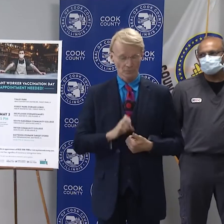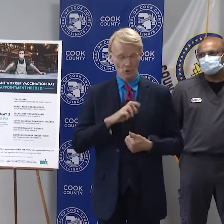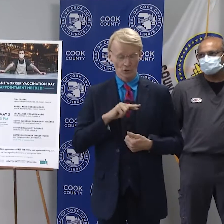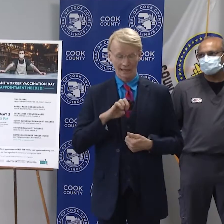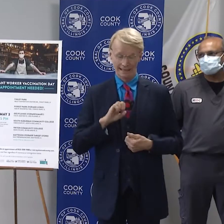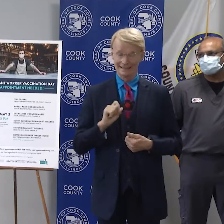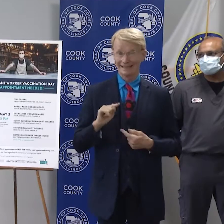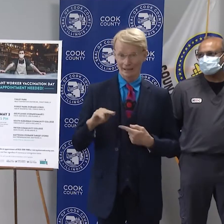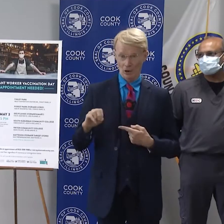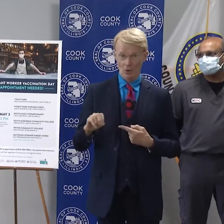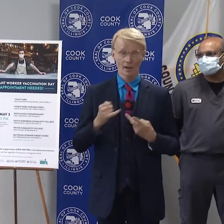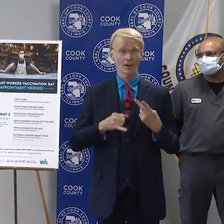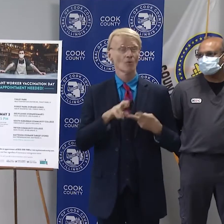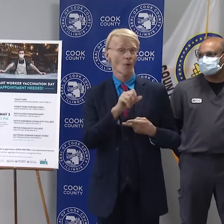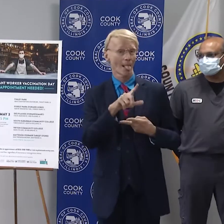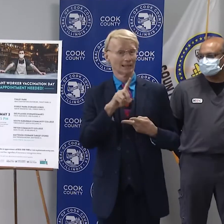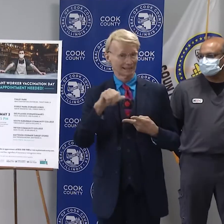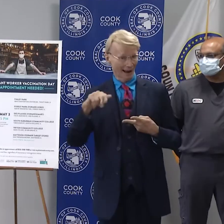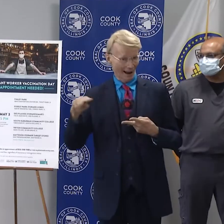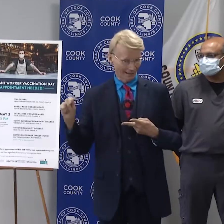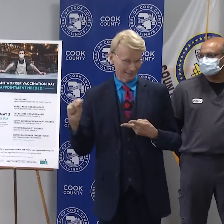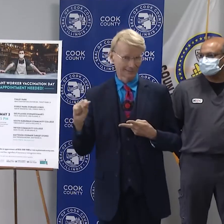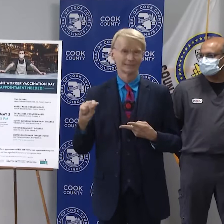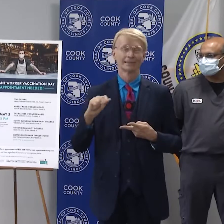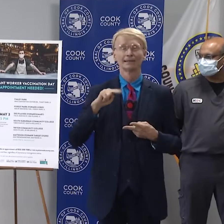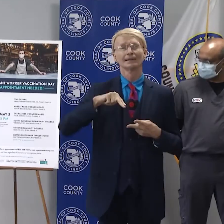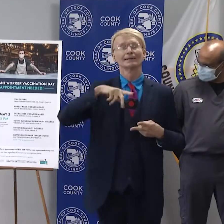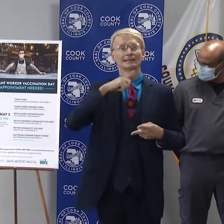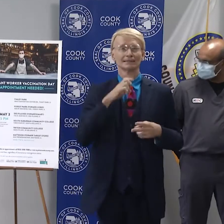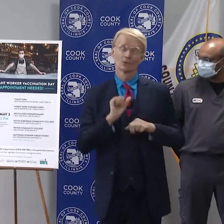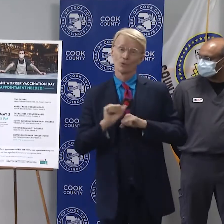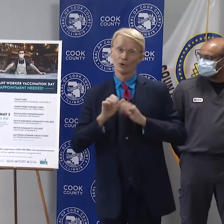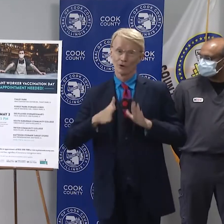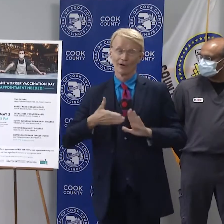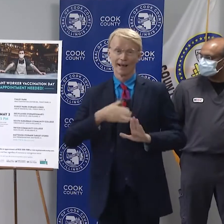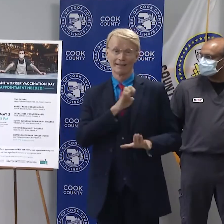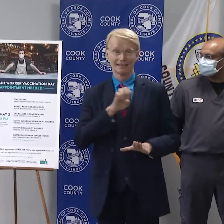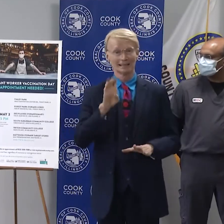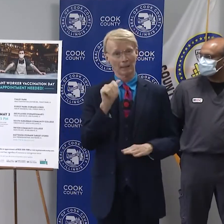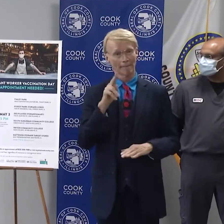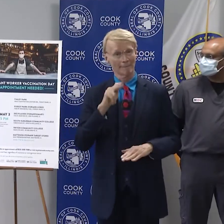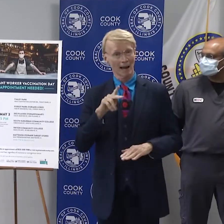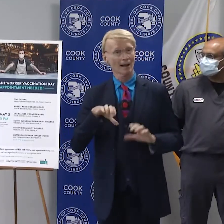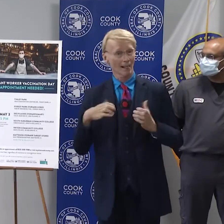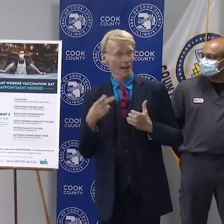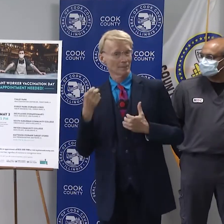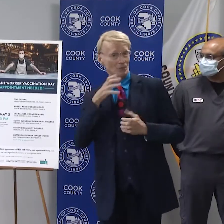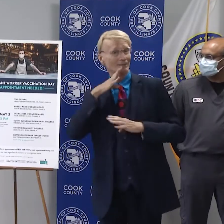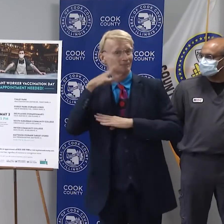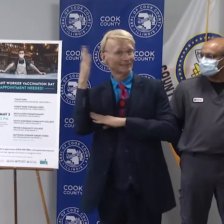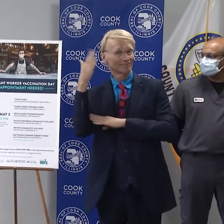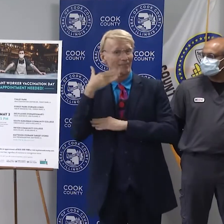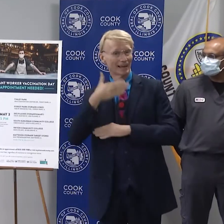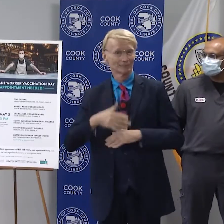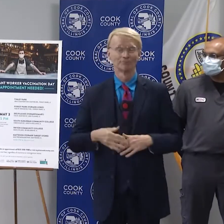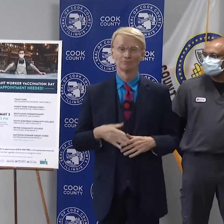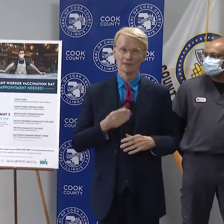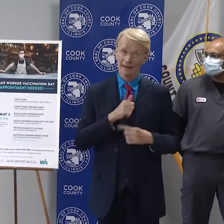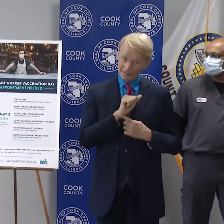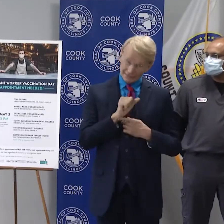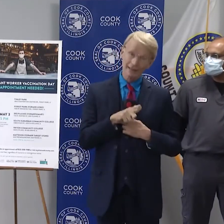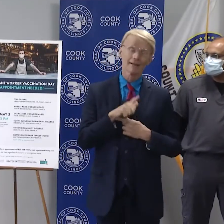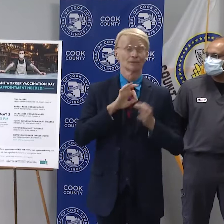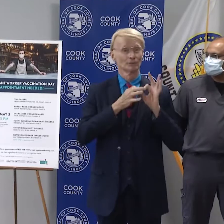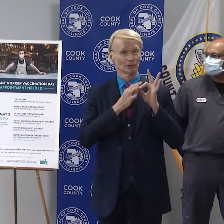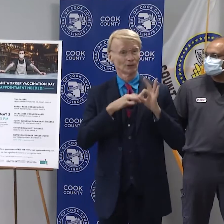Ernestino Roldan, called Tino, is a worker at the East Bank Club, and he's going to speak. Thank you, Tino. And our ALS interpreter, our